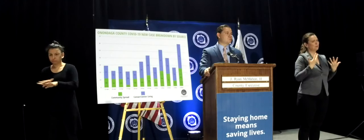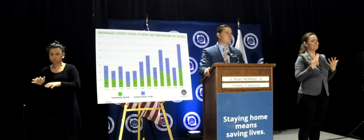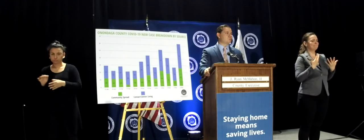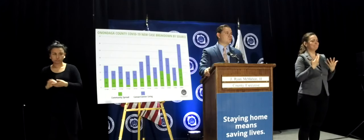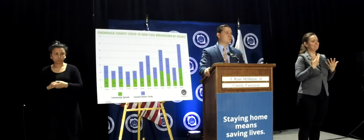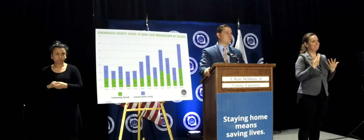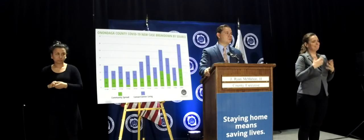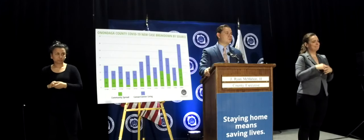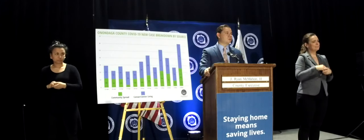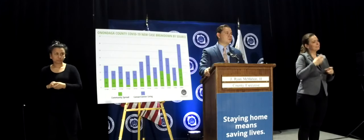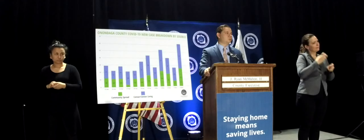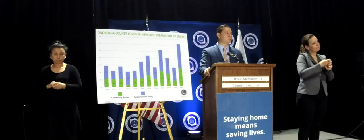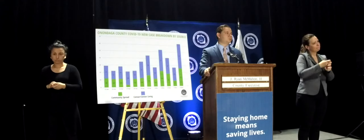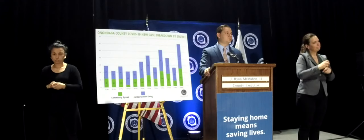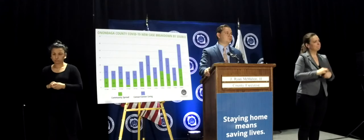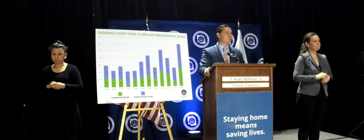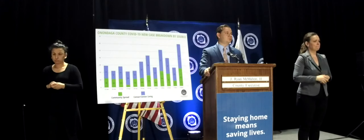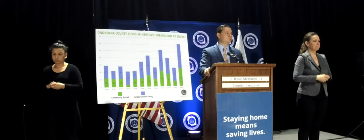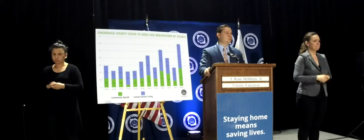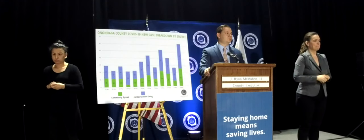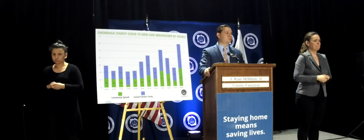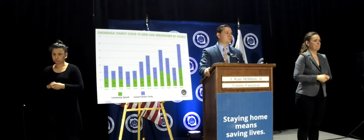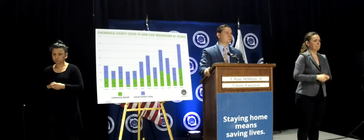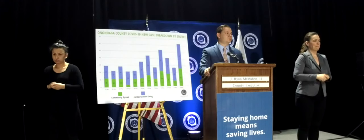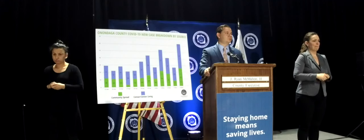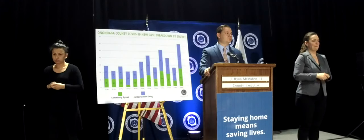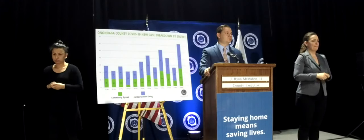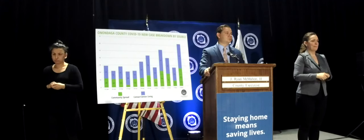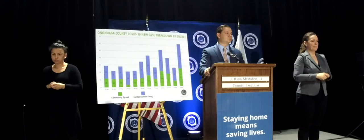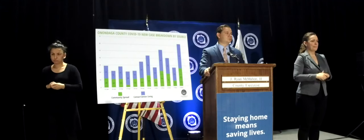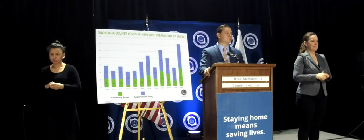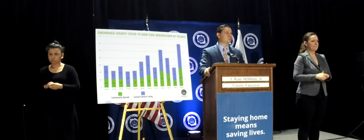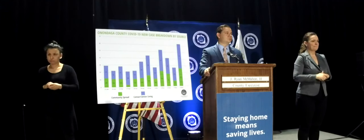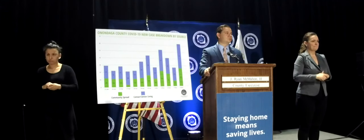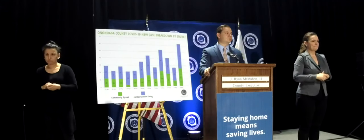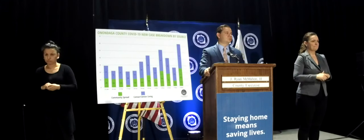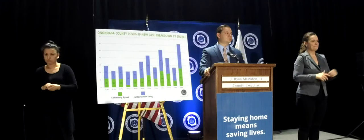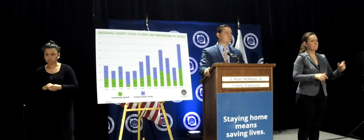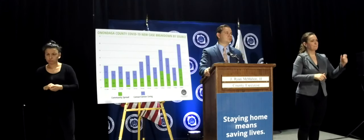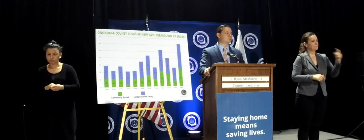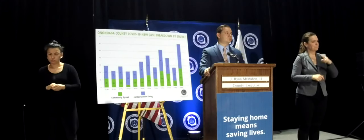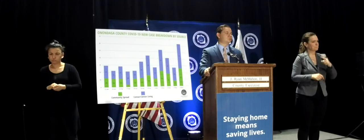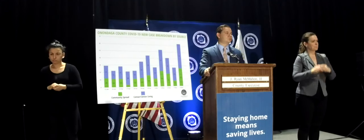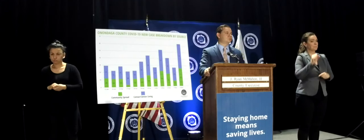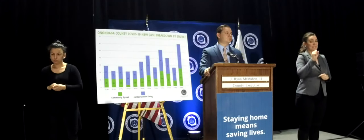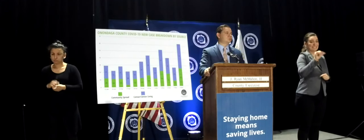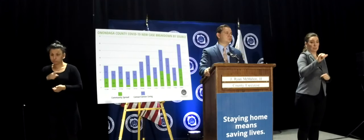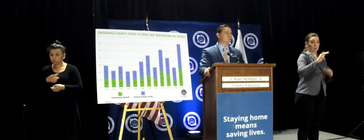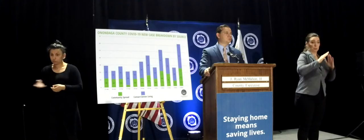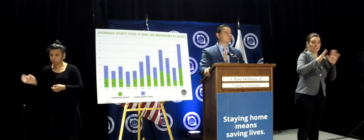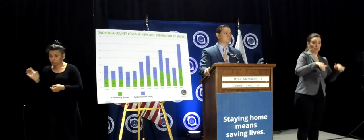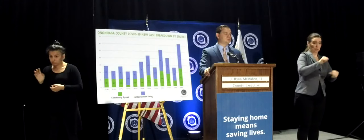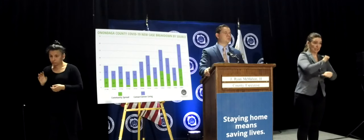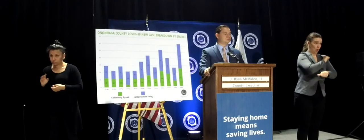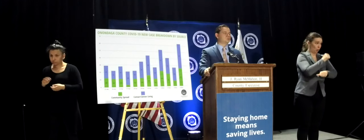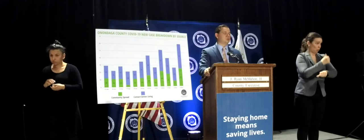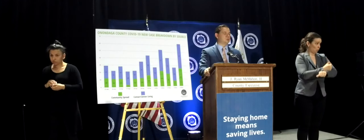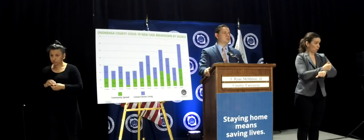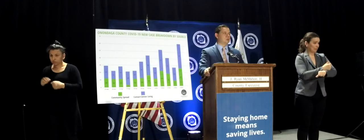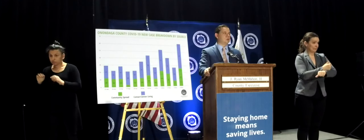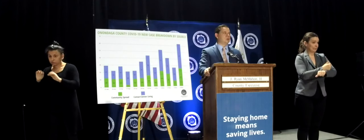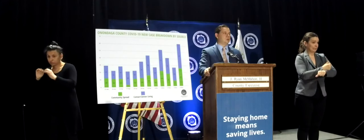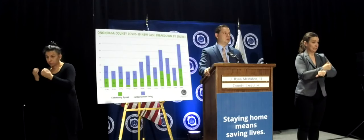you do mobile testing, will you be doing blanket testing and not using the CDC guidelines